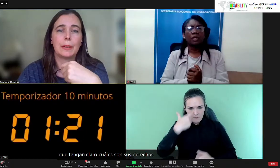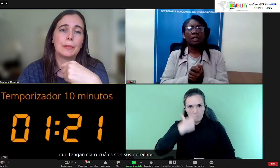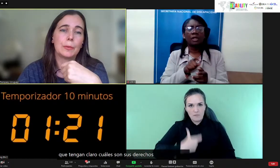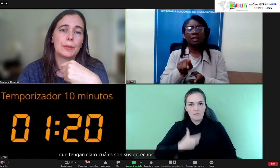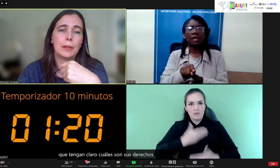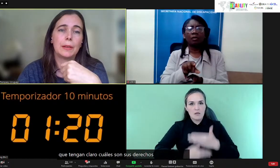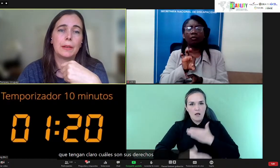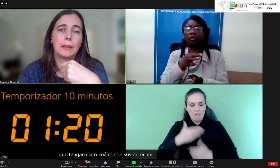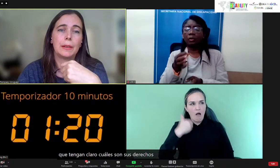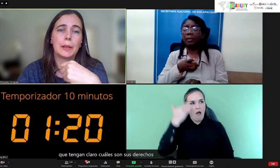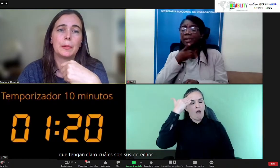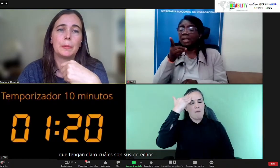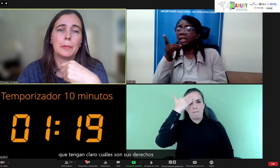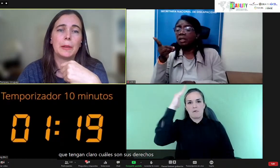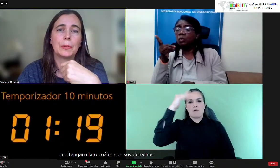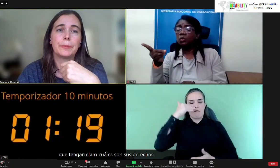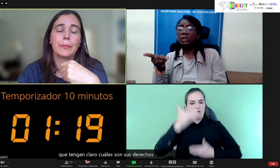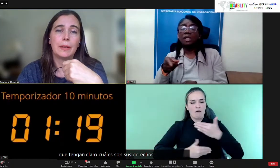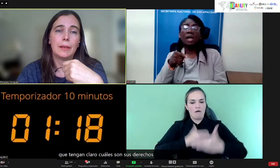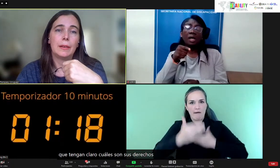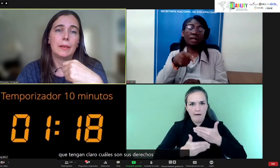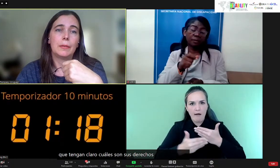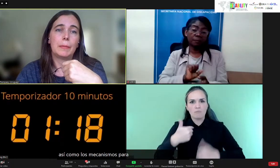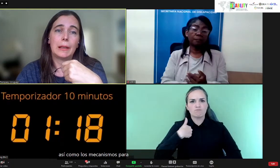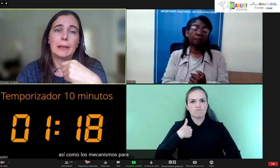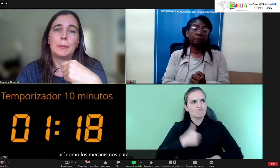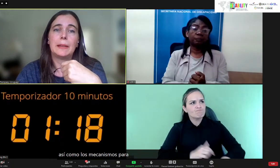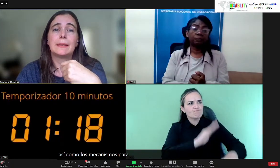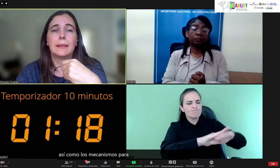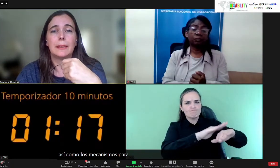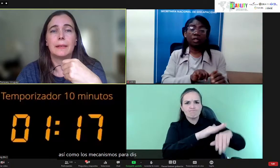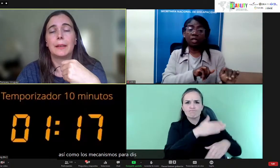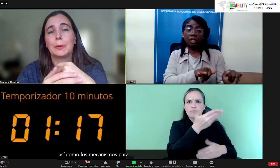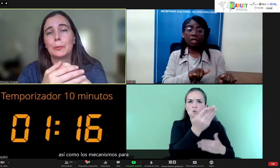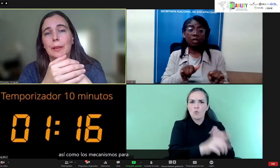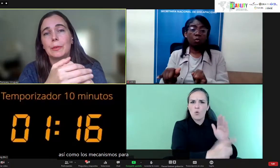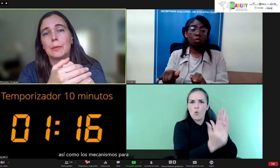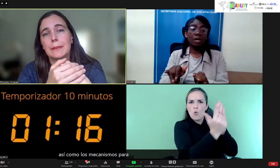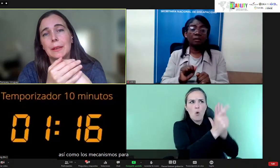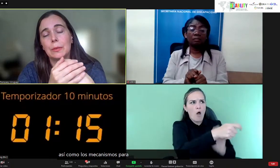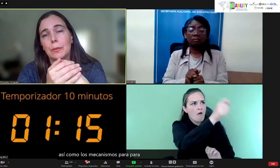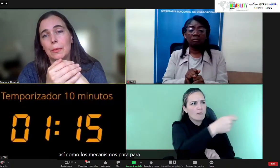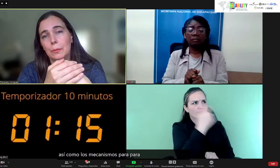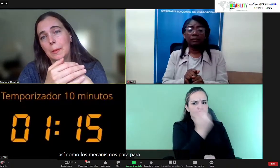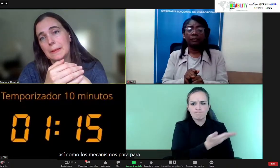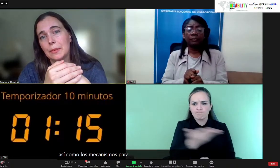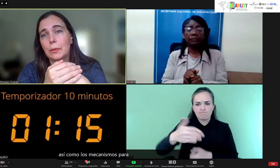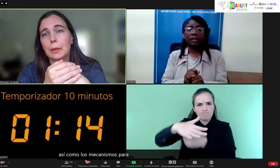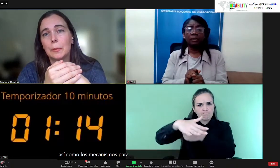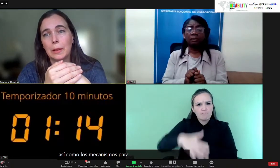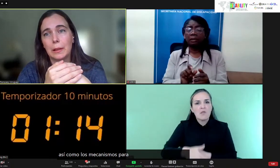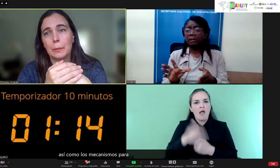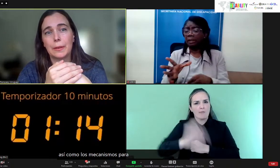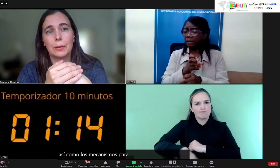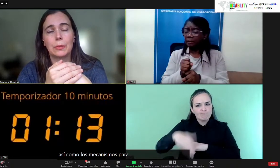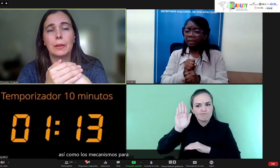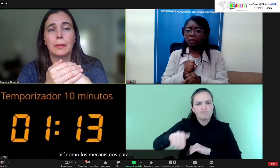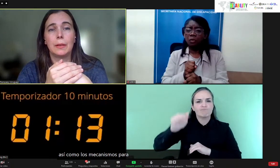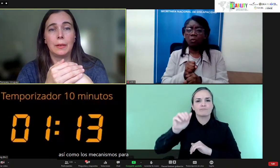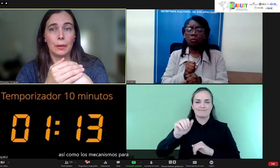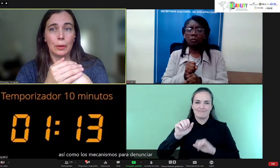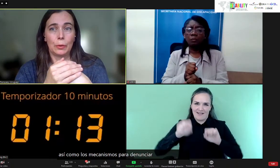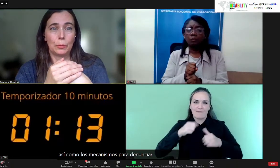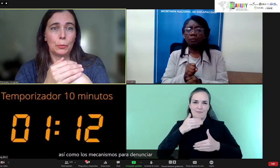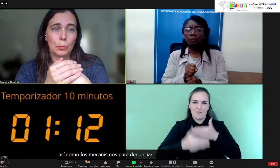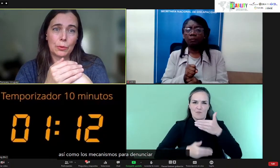and obligations are as well as the mechanisms to work on discrimination in parallel new actions